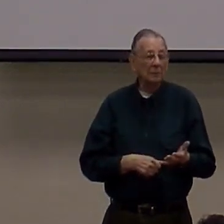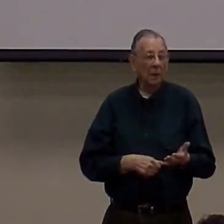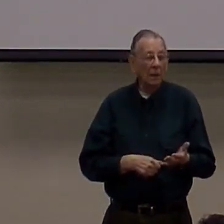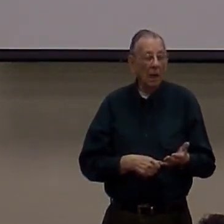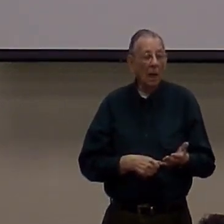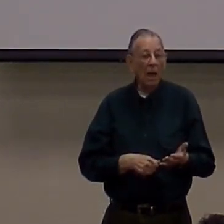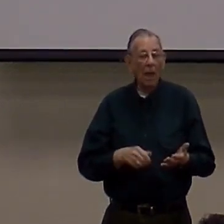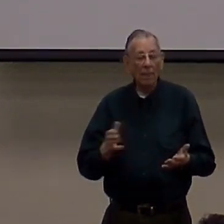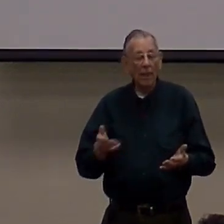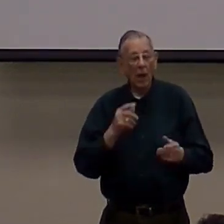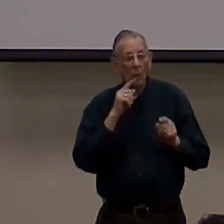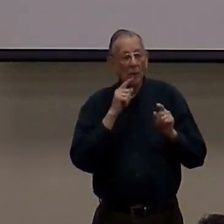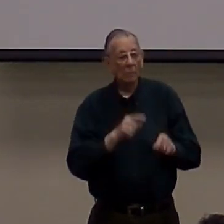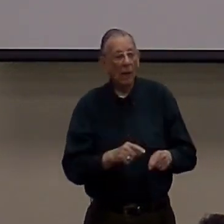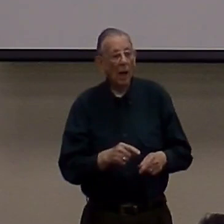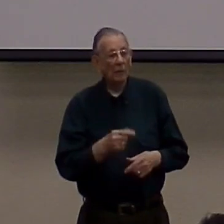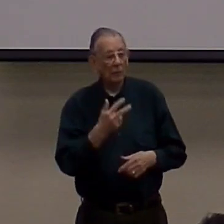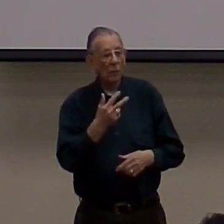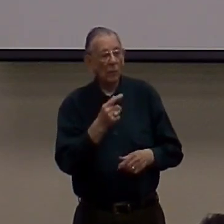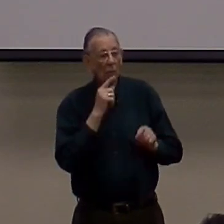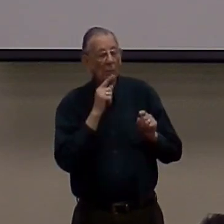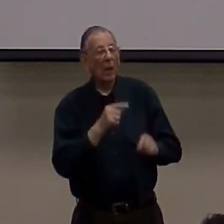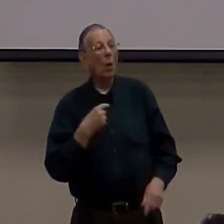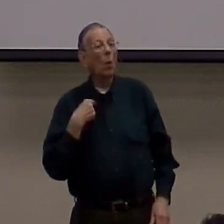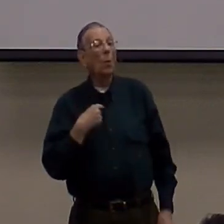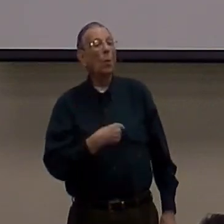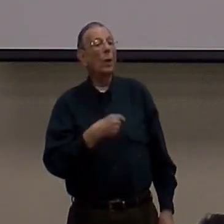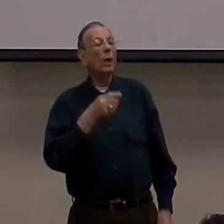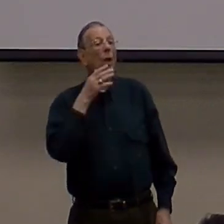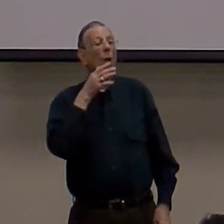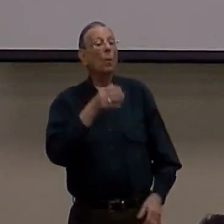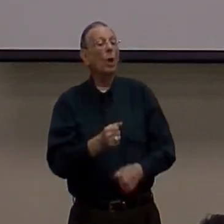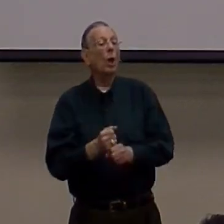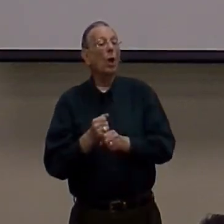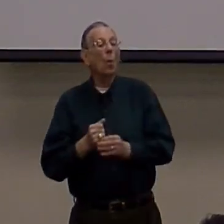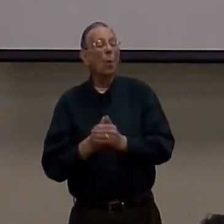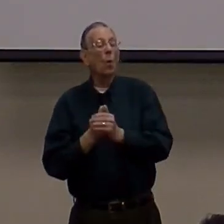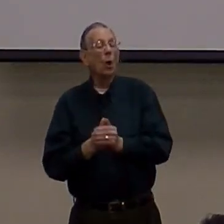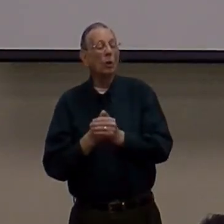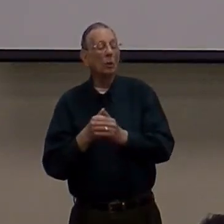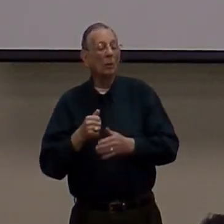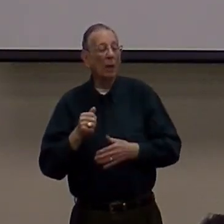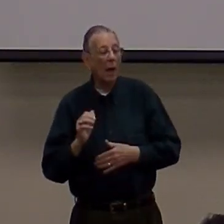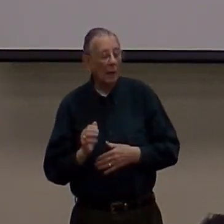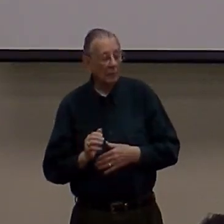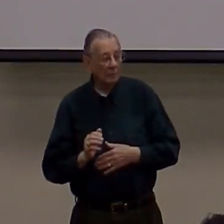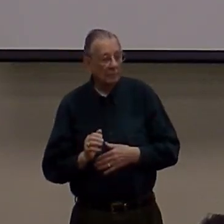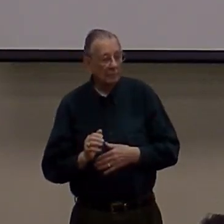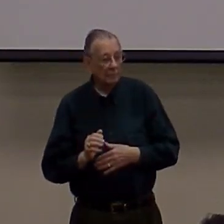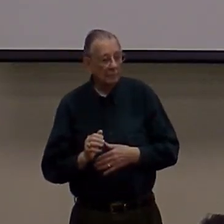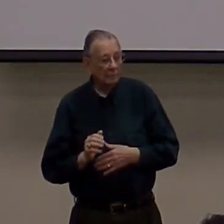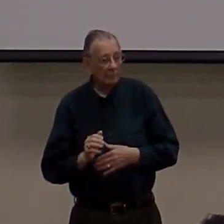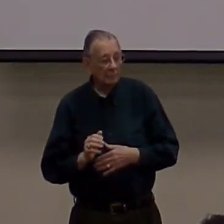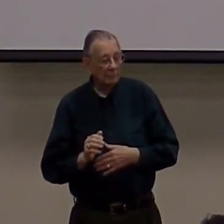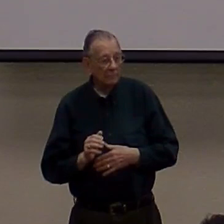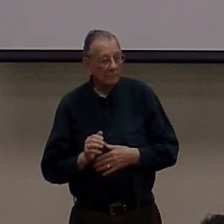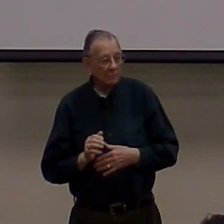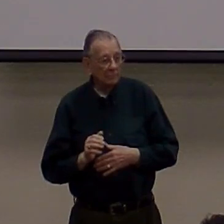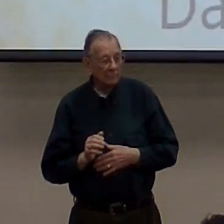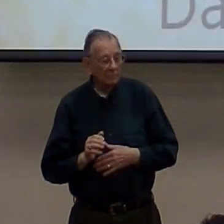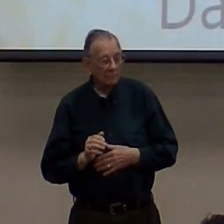But their response, the 3 are responding, we will worship God. Read 16 and 18 again,